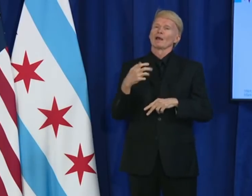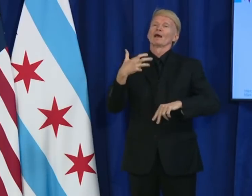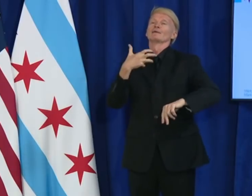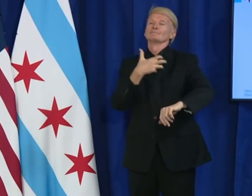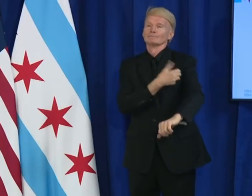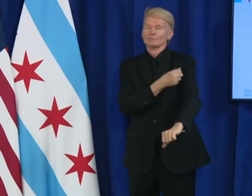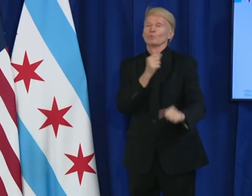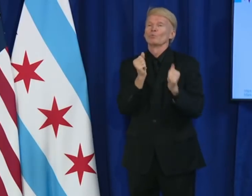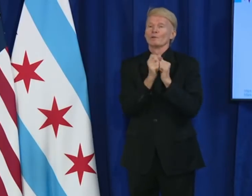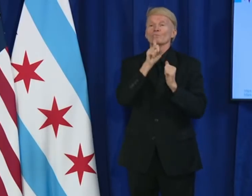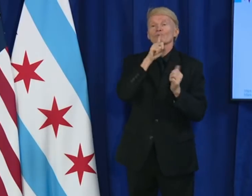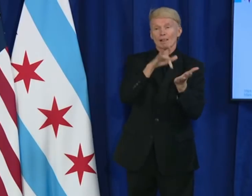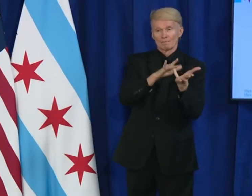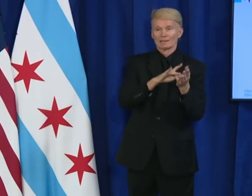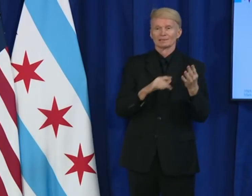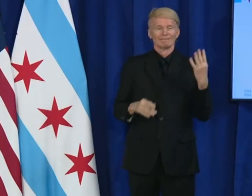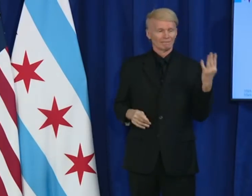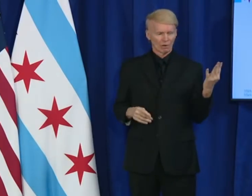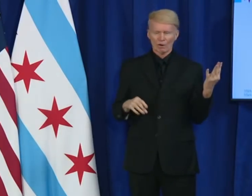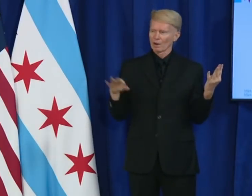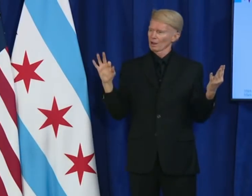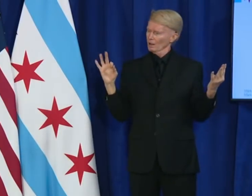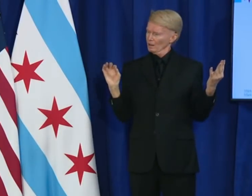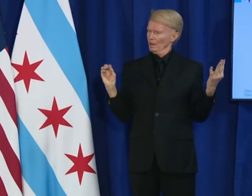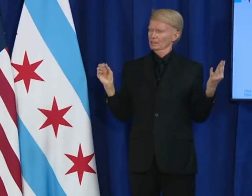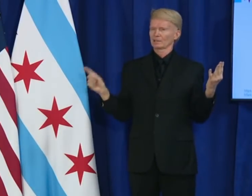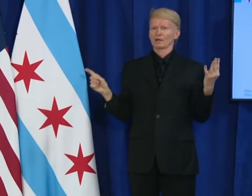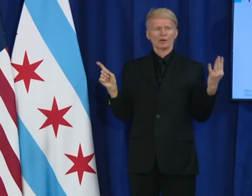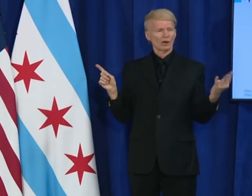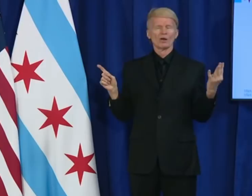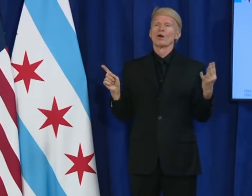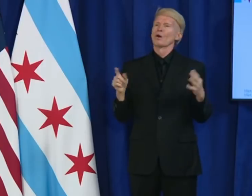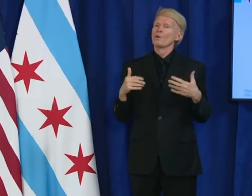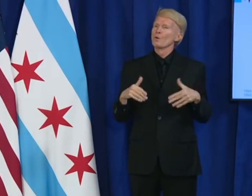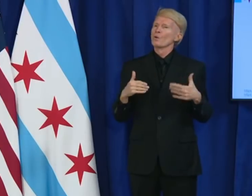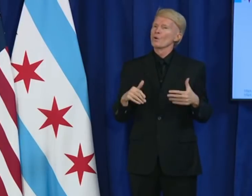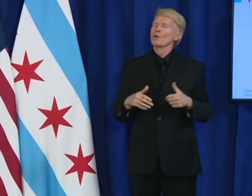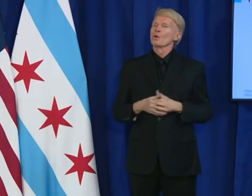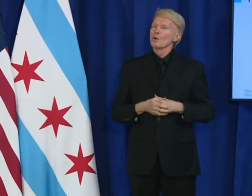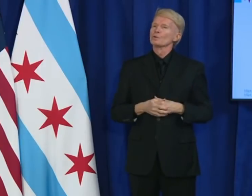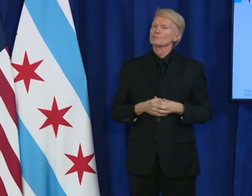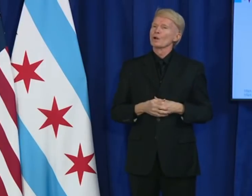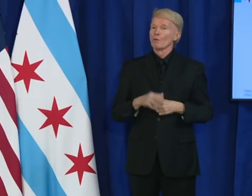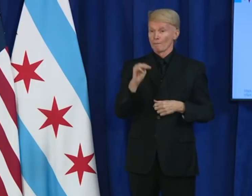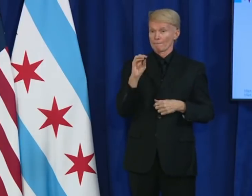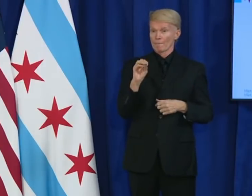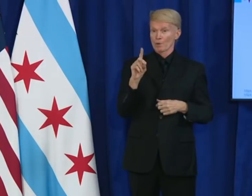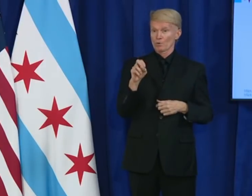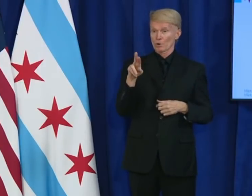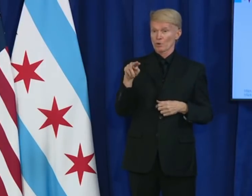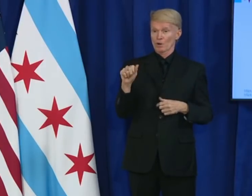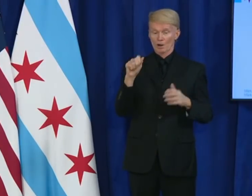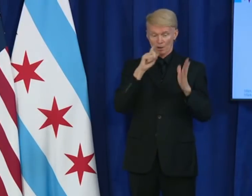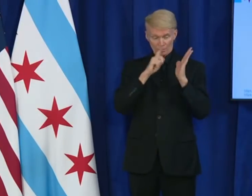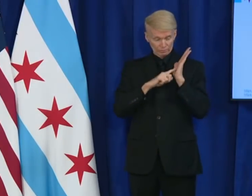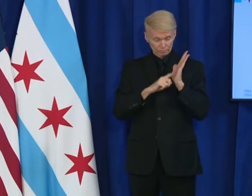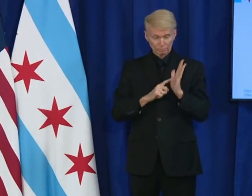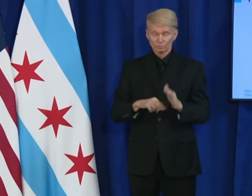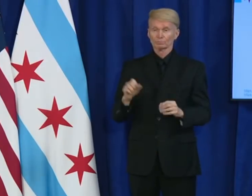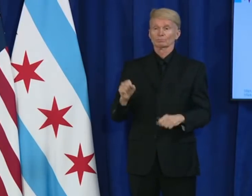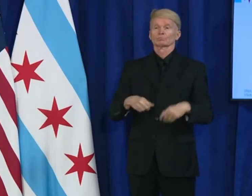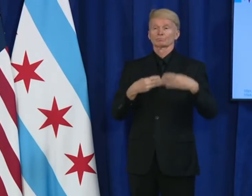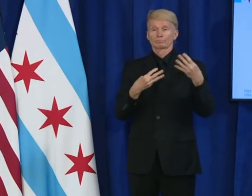they got the real vaccine. And importantly, at least in the Moderna information, the people who did